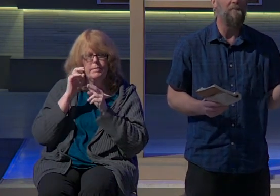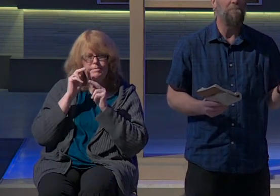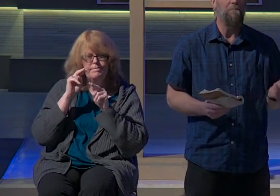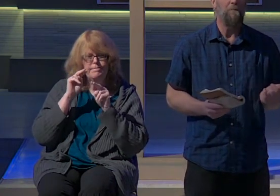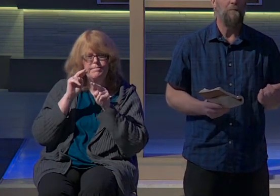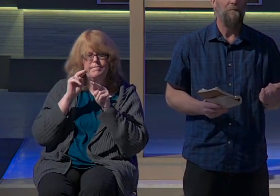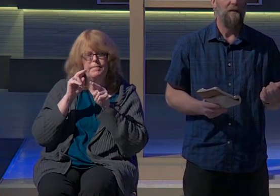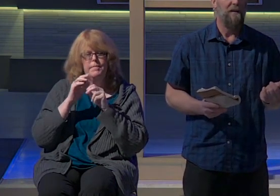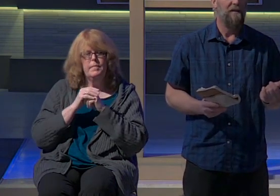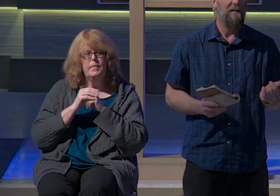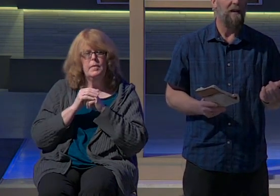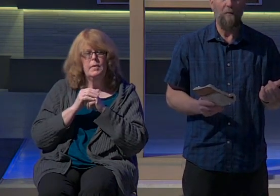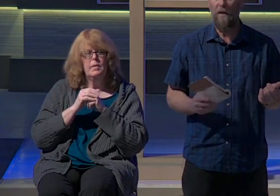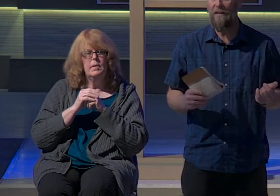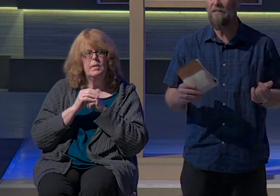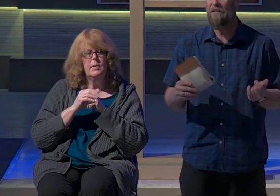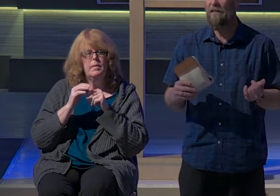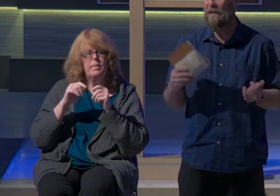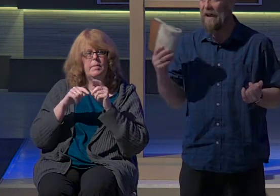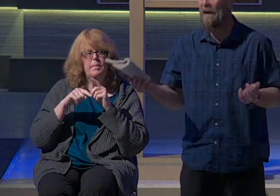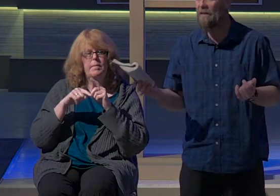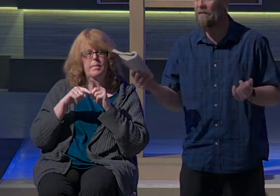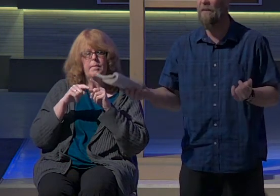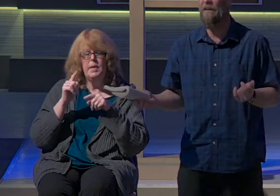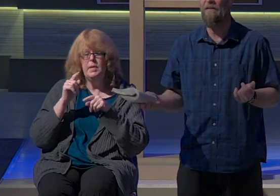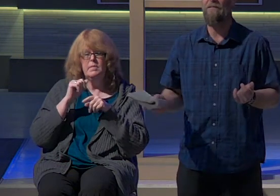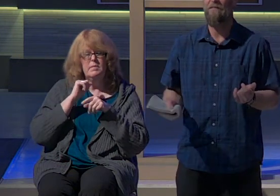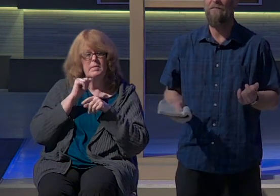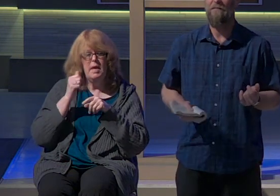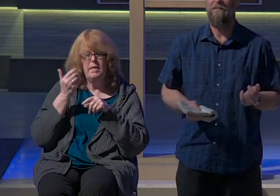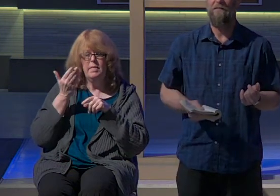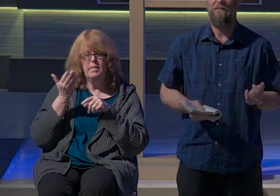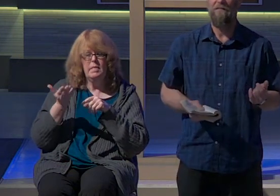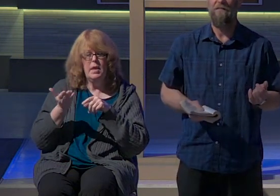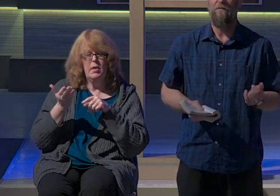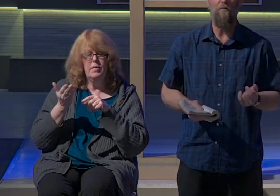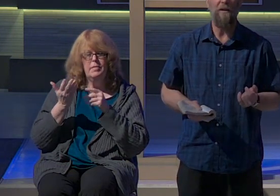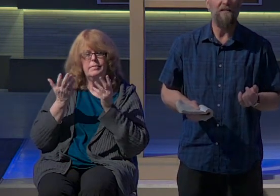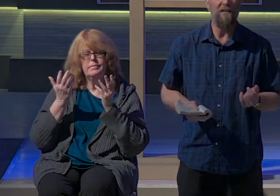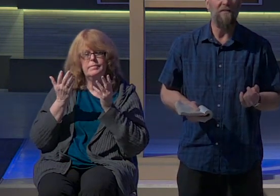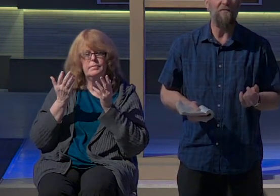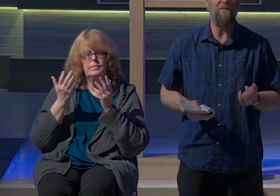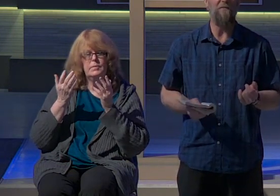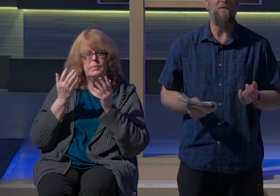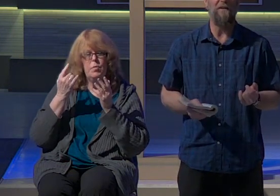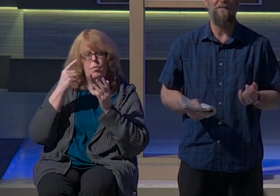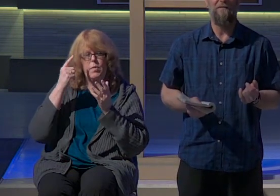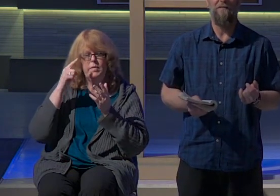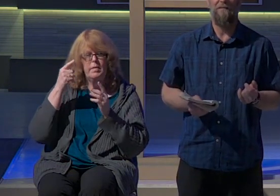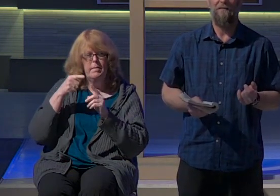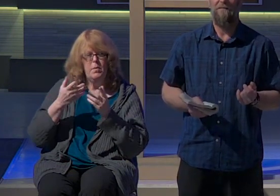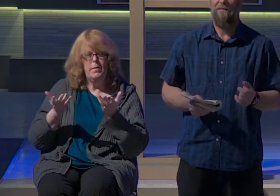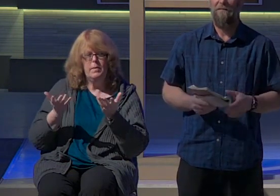it. And when it's not there, what is it useful for?